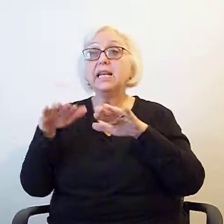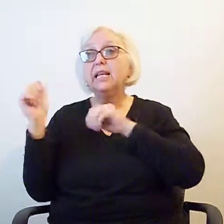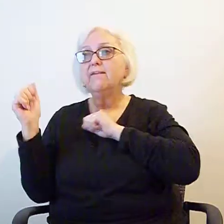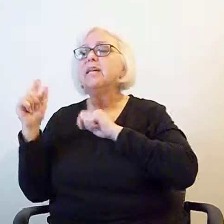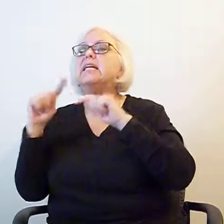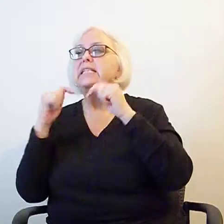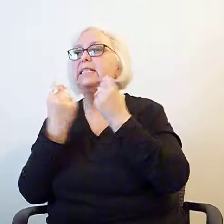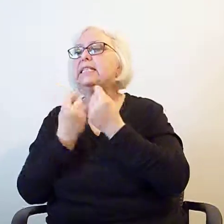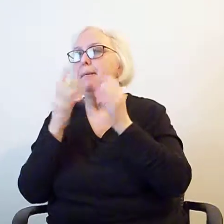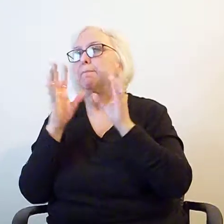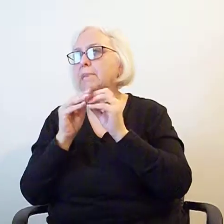also be held